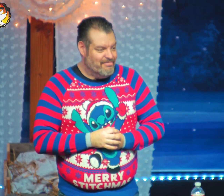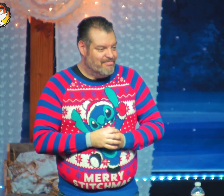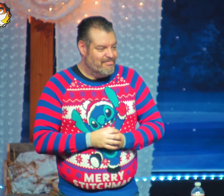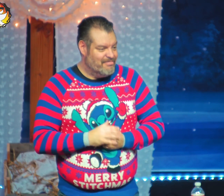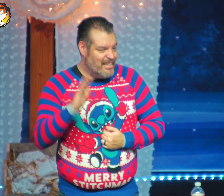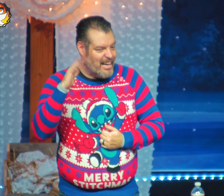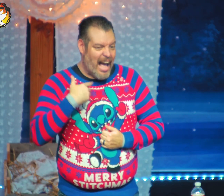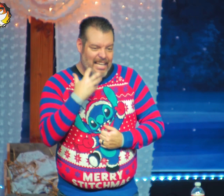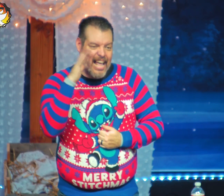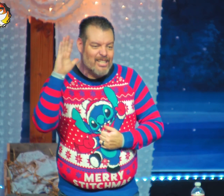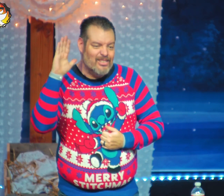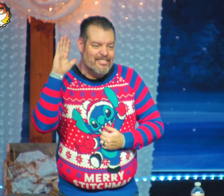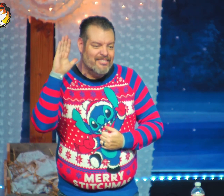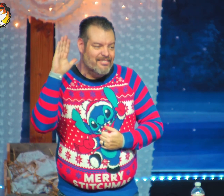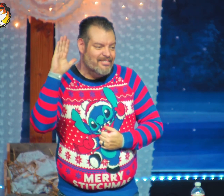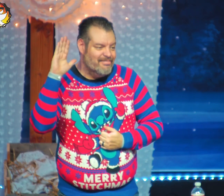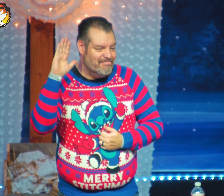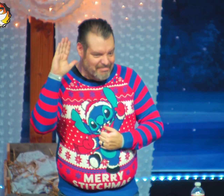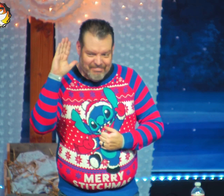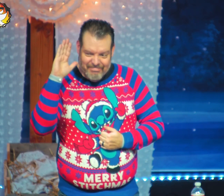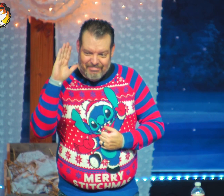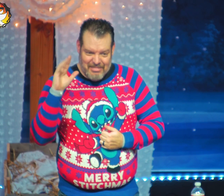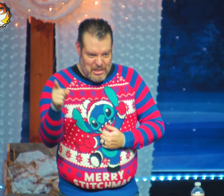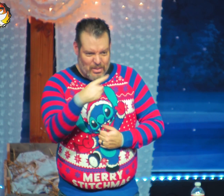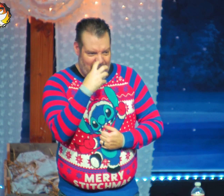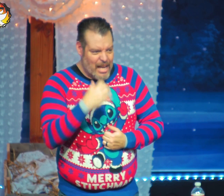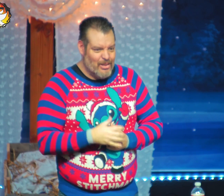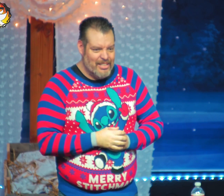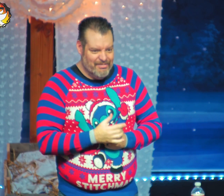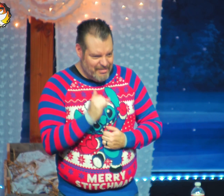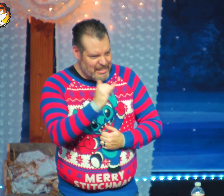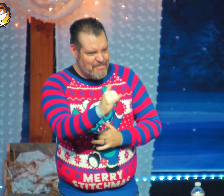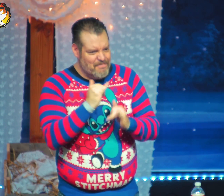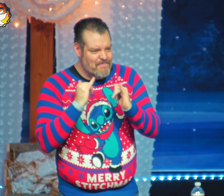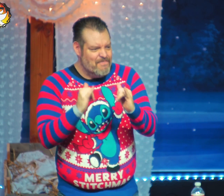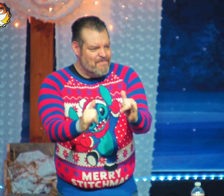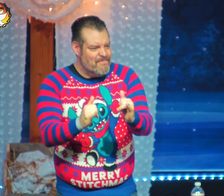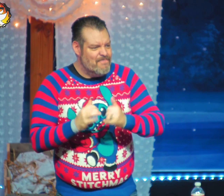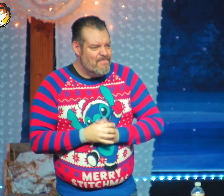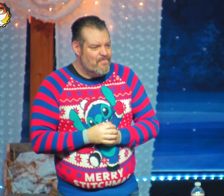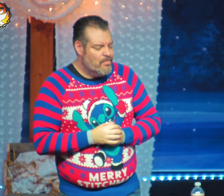we want our actions and our thoughts on the inside to not be ugly.